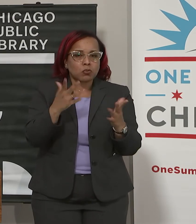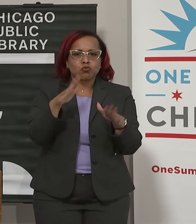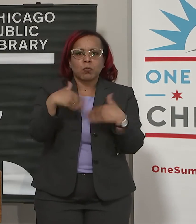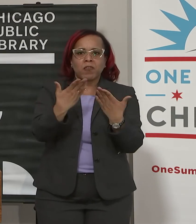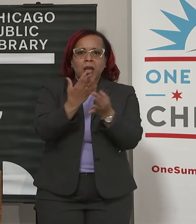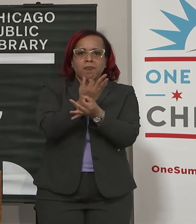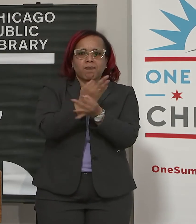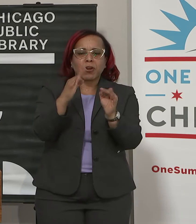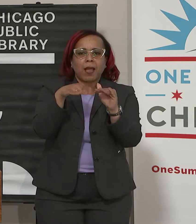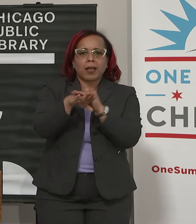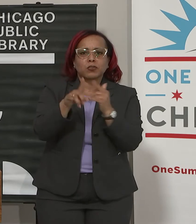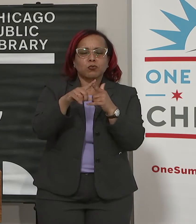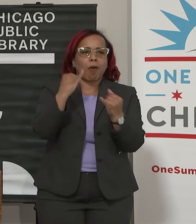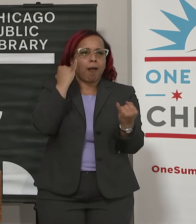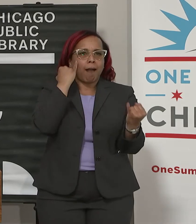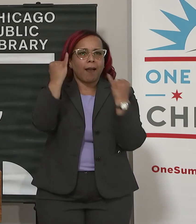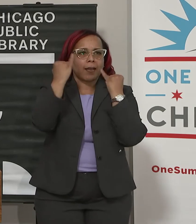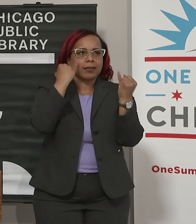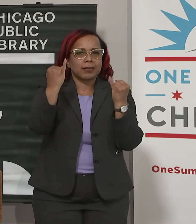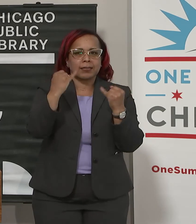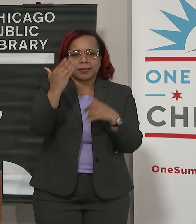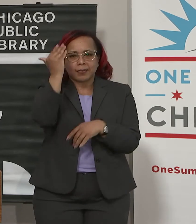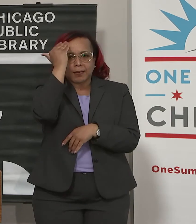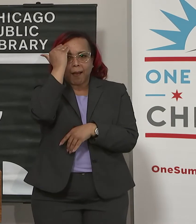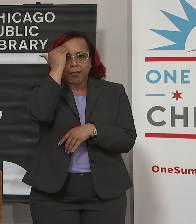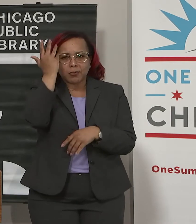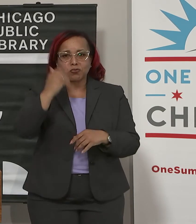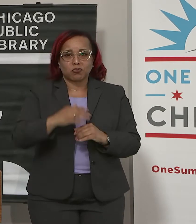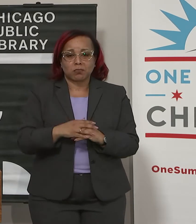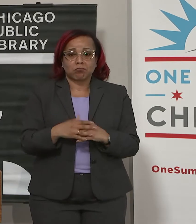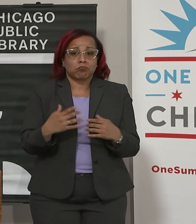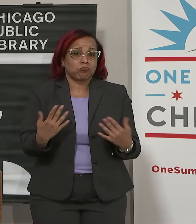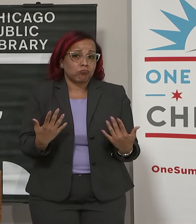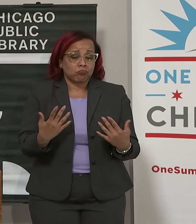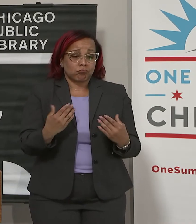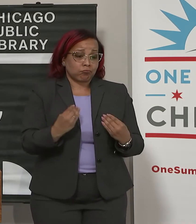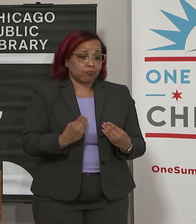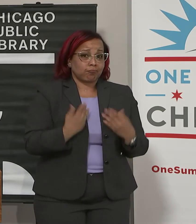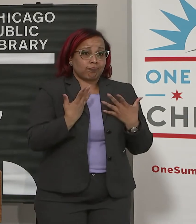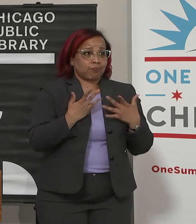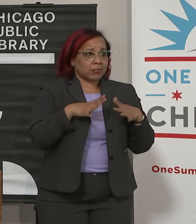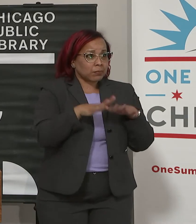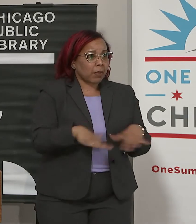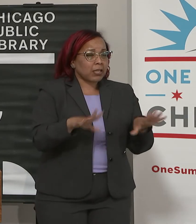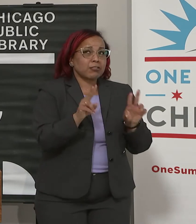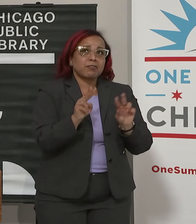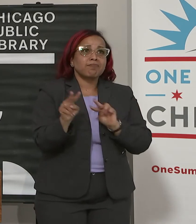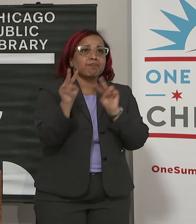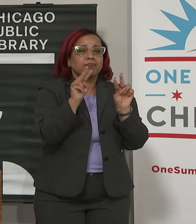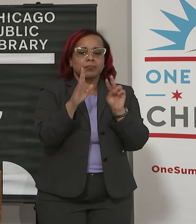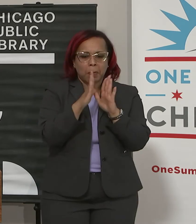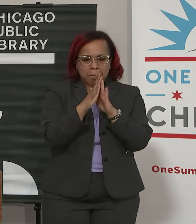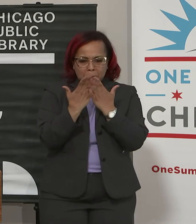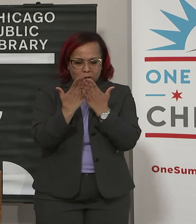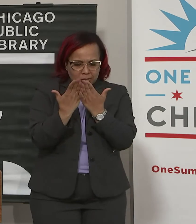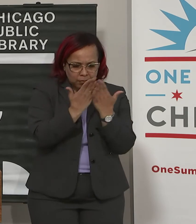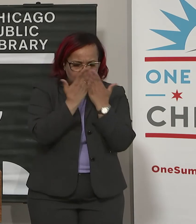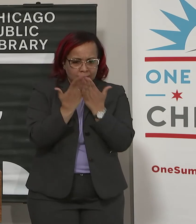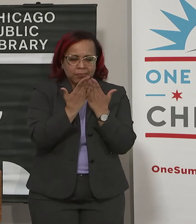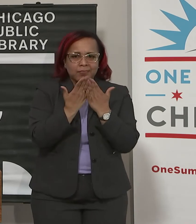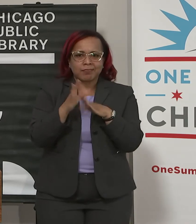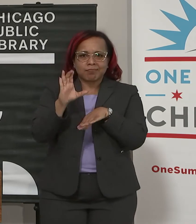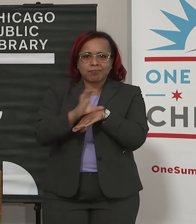provide free access to ideas and knowledge, whether through inspiring spaces, books, digital content,